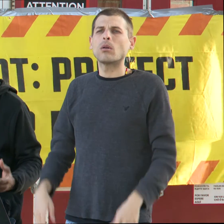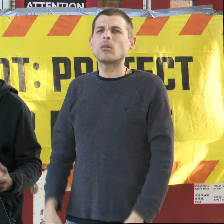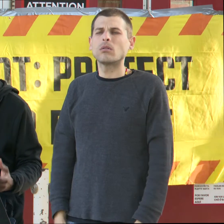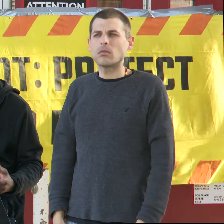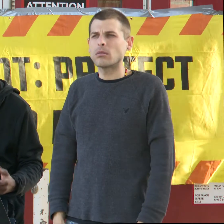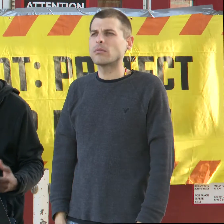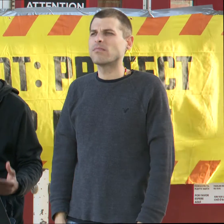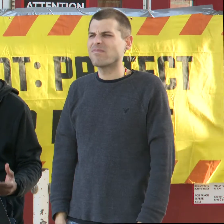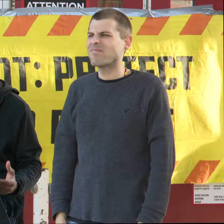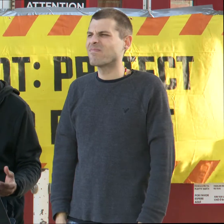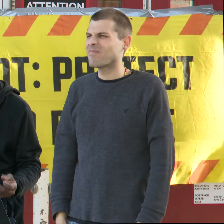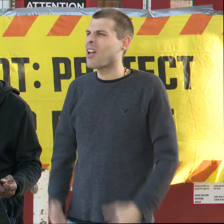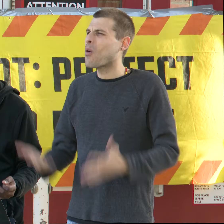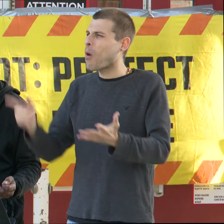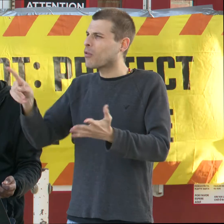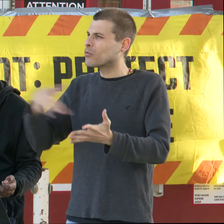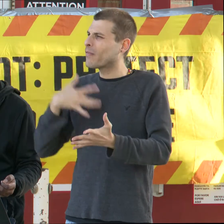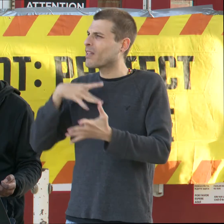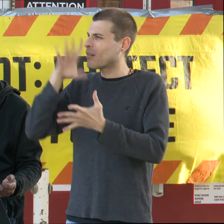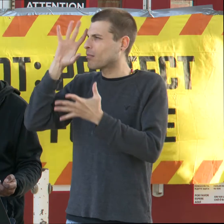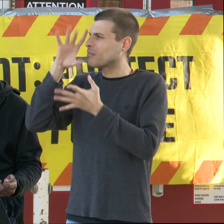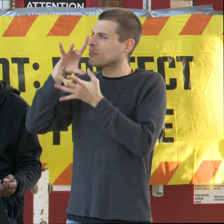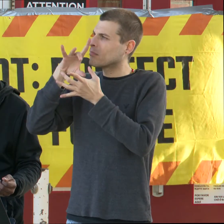Just allow yourself to reground.